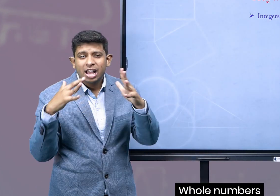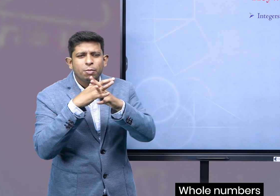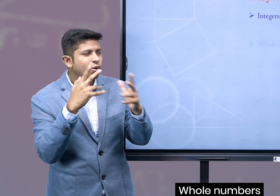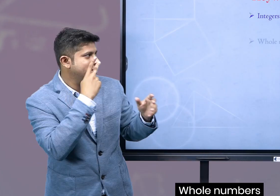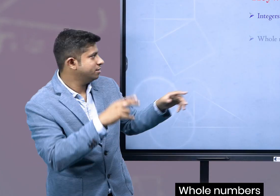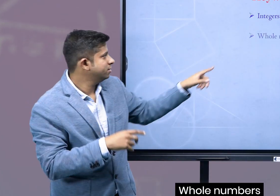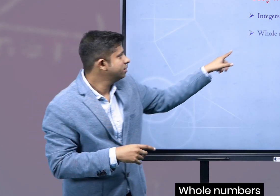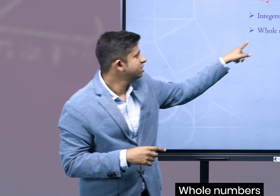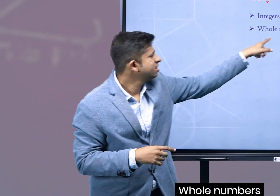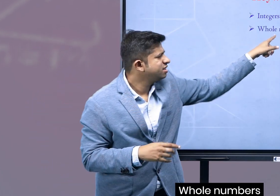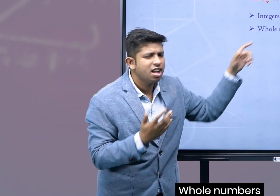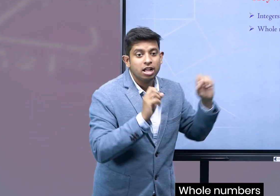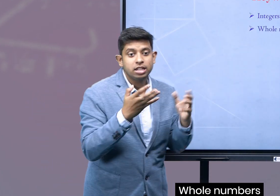whole numbers,